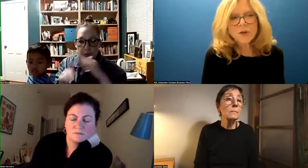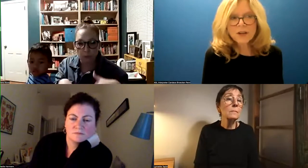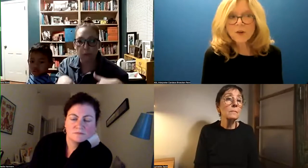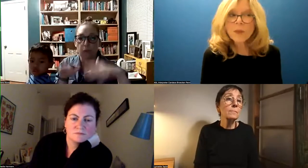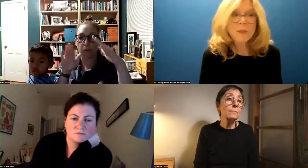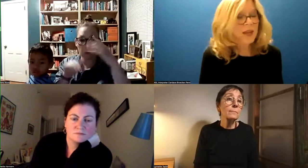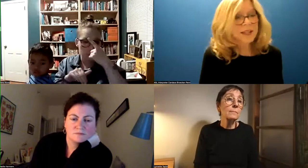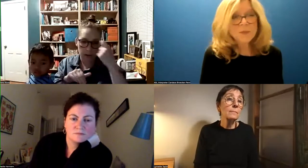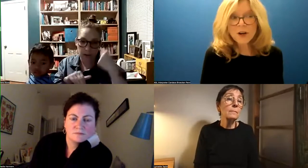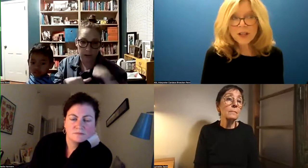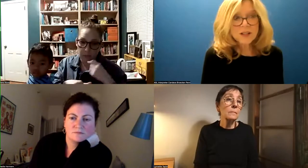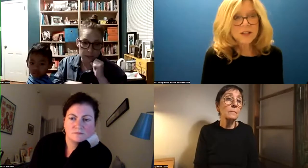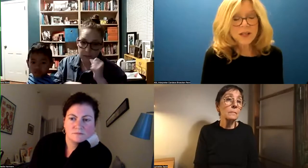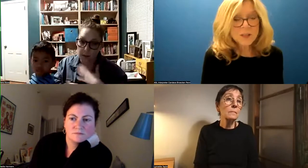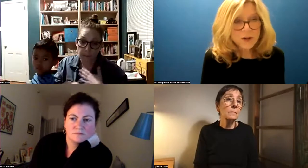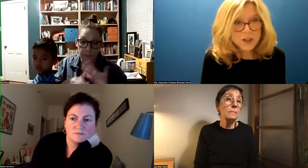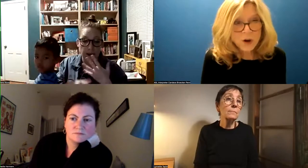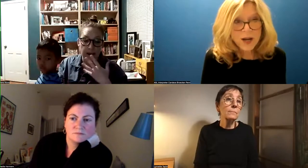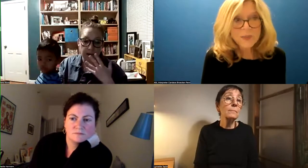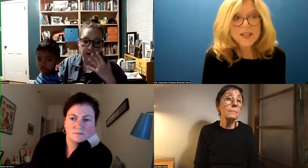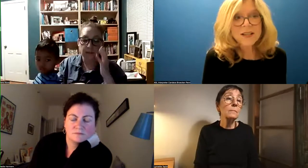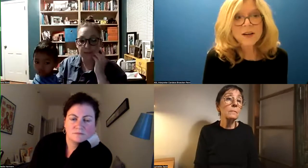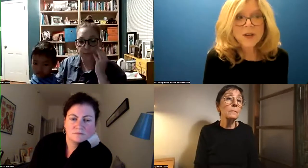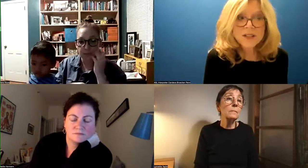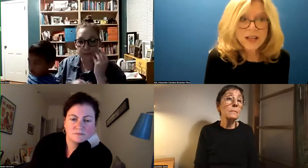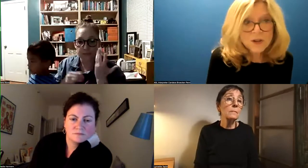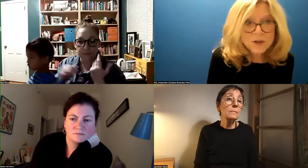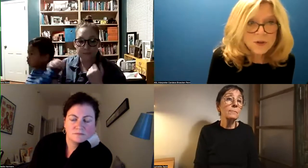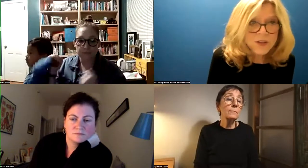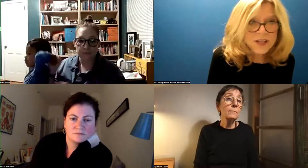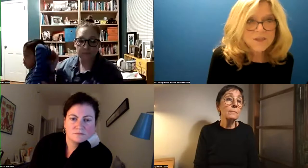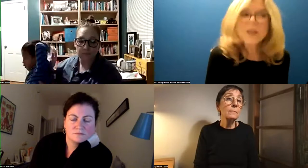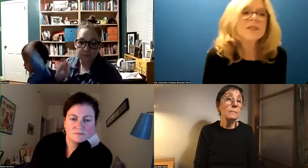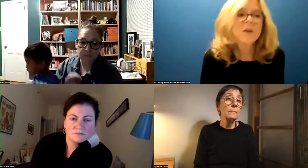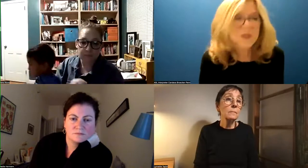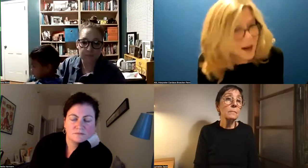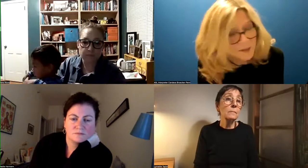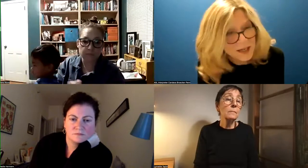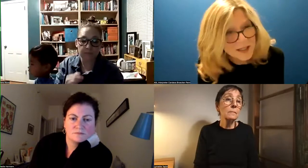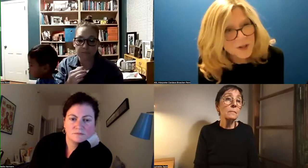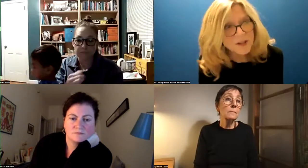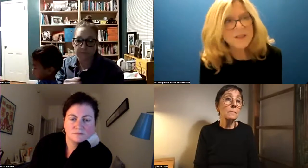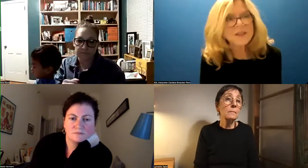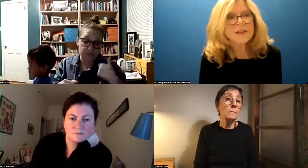to interview people that experienced growing up attending a residential school for the deaf, because that was not